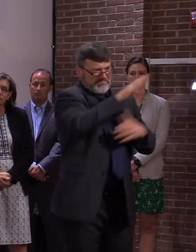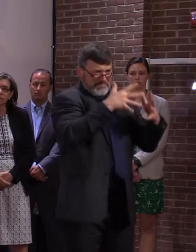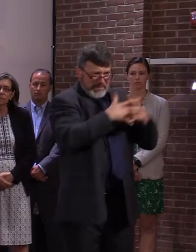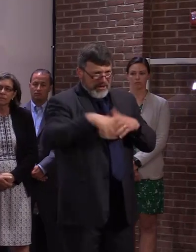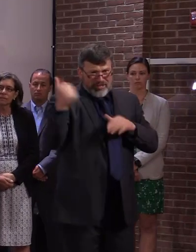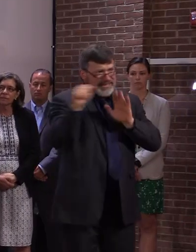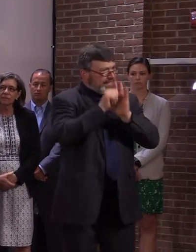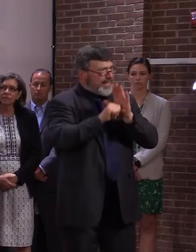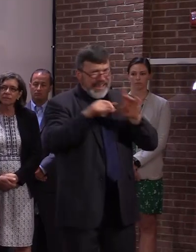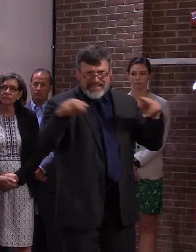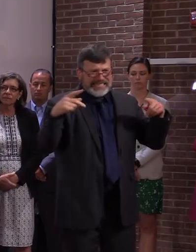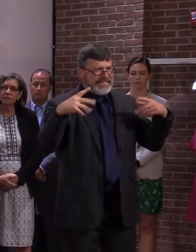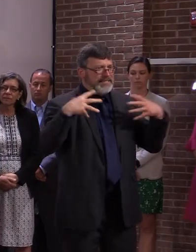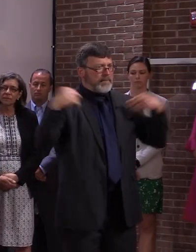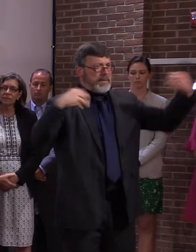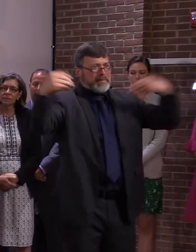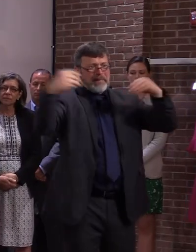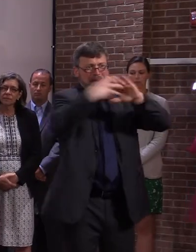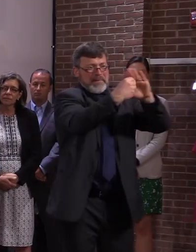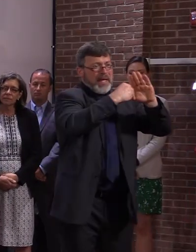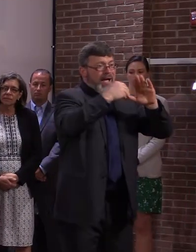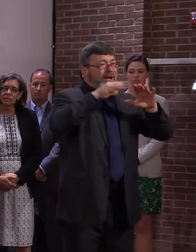Get your vaccine.